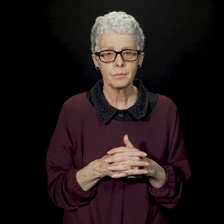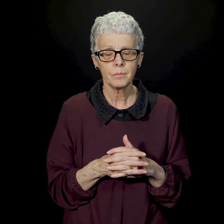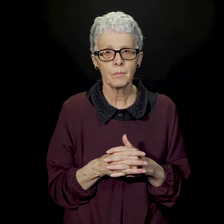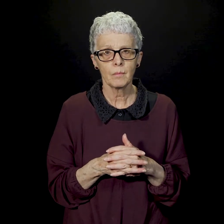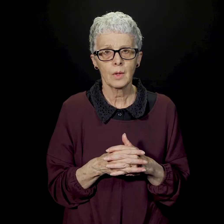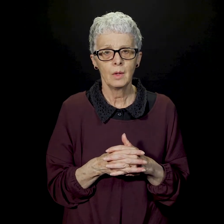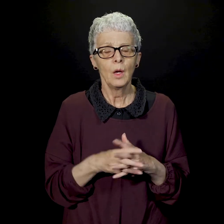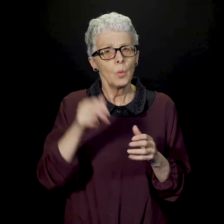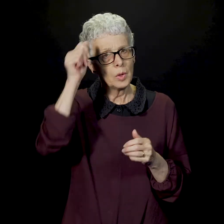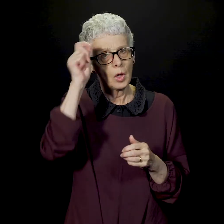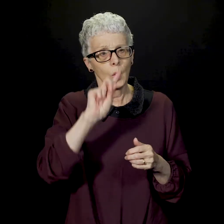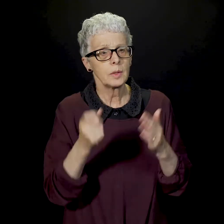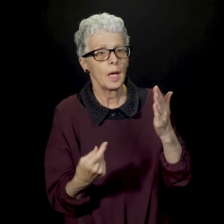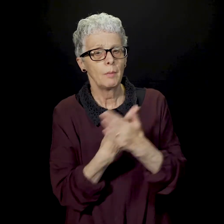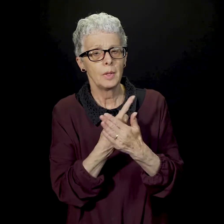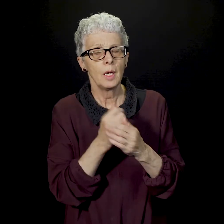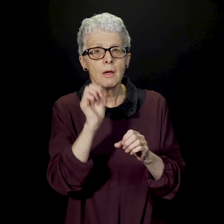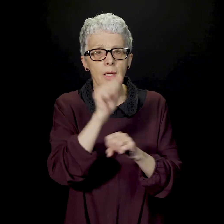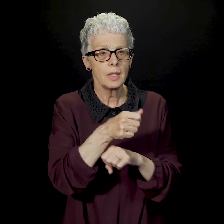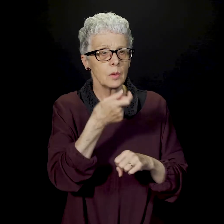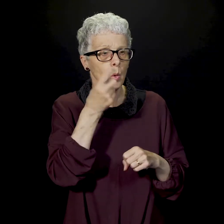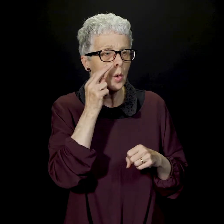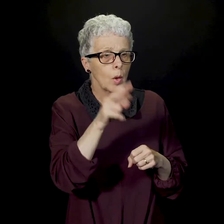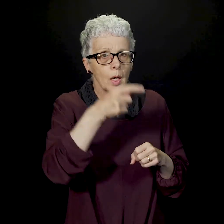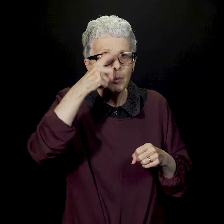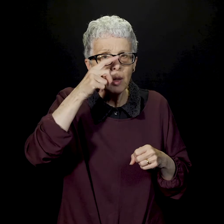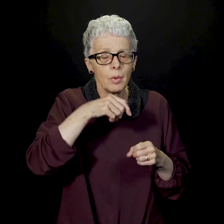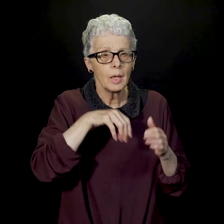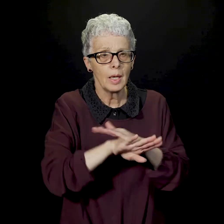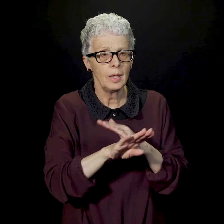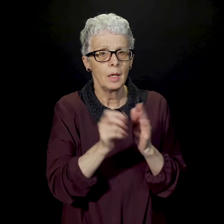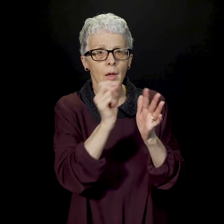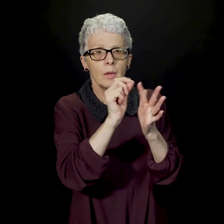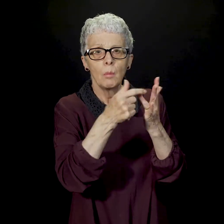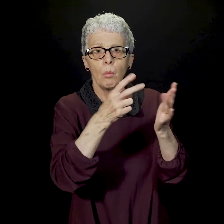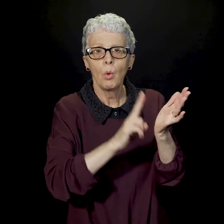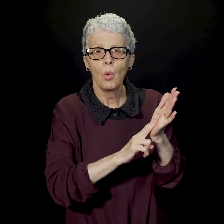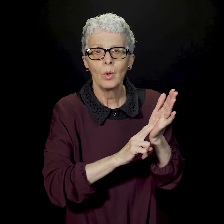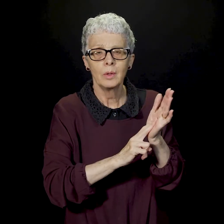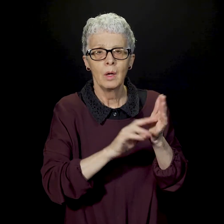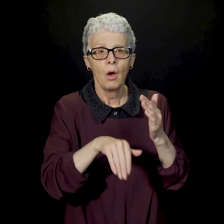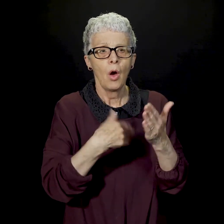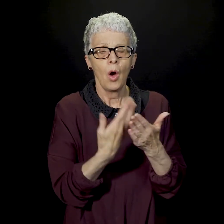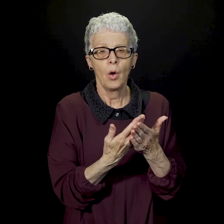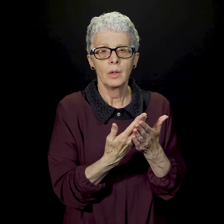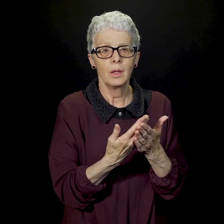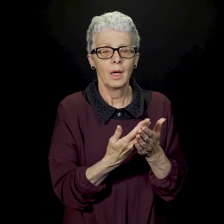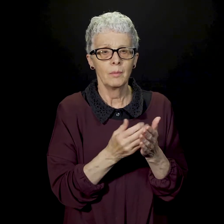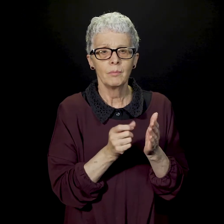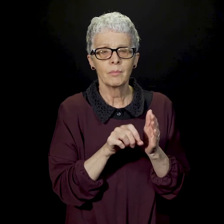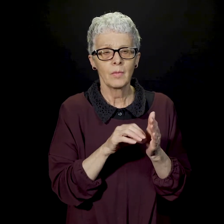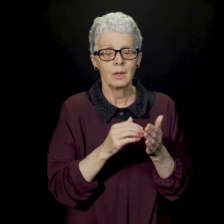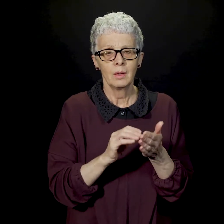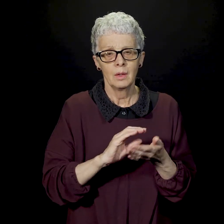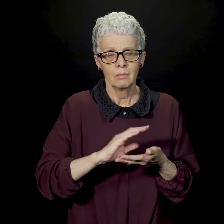We can see what's happening there. Like, yes, the physical remains, but everything spiritual and emotional is ripped out, and so what is left?